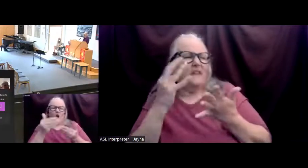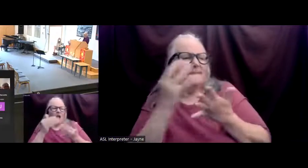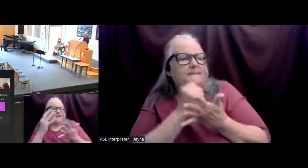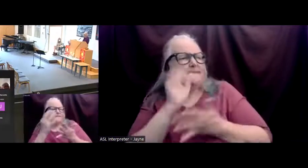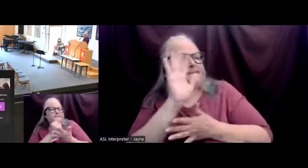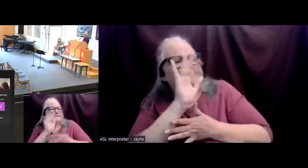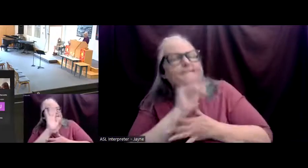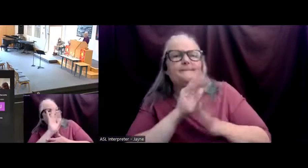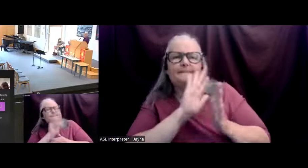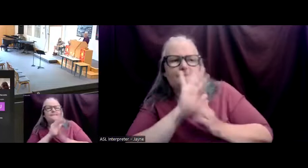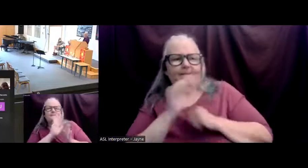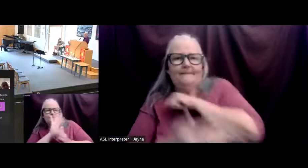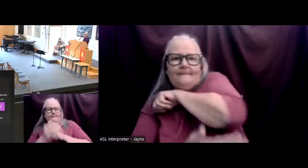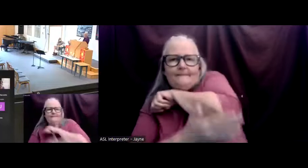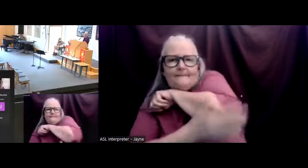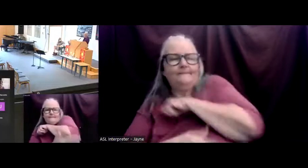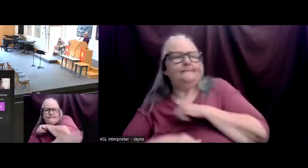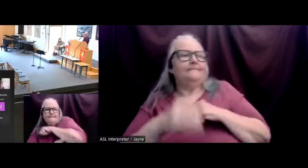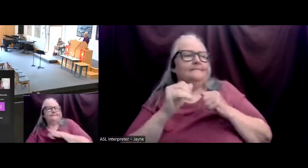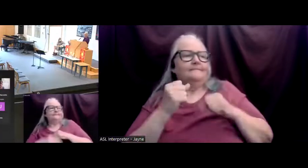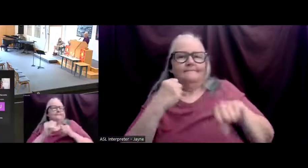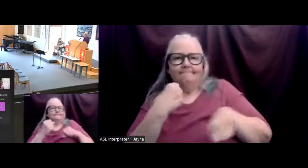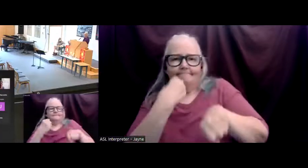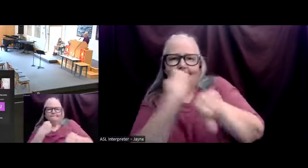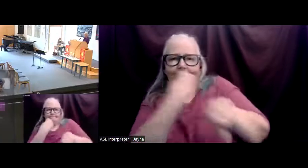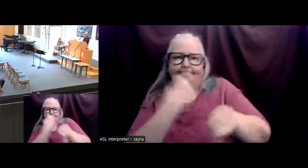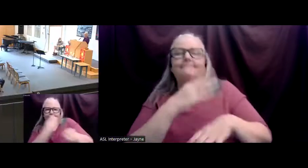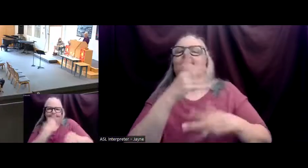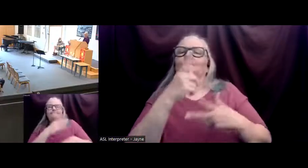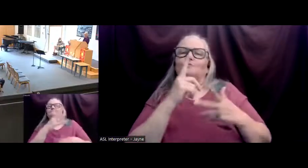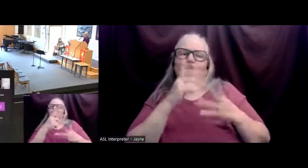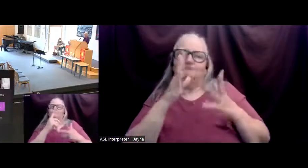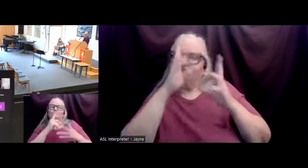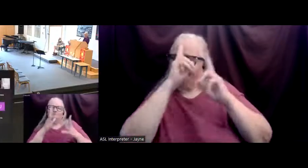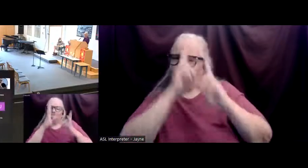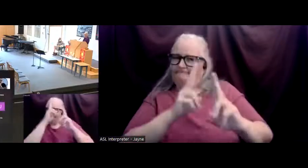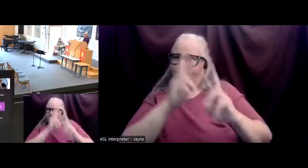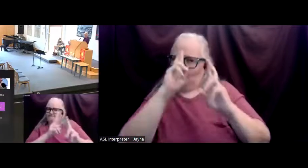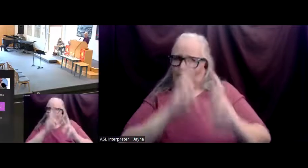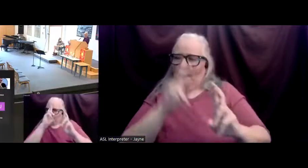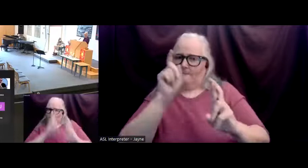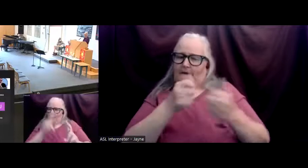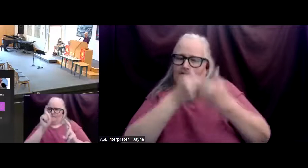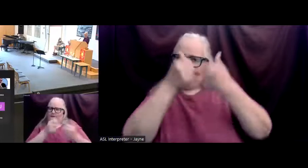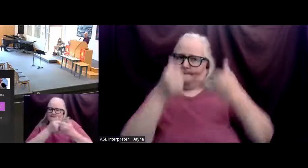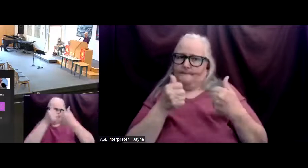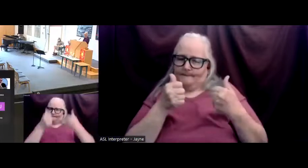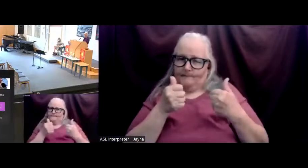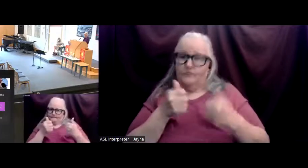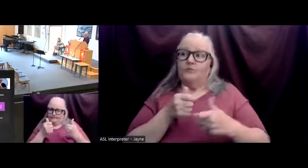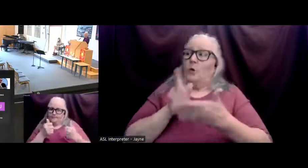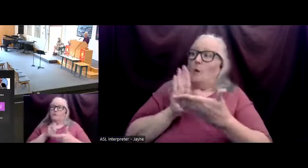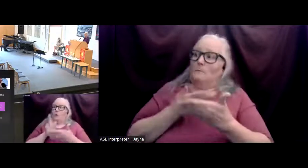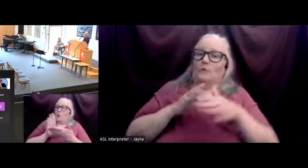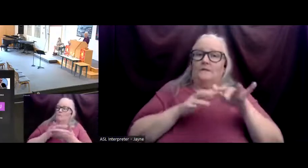waving, elbow bumping, but remember to honor one another's need for social distancing. When the music starts, it's time